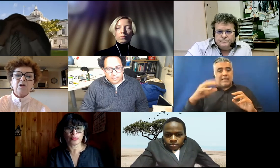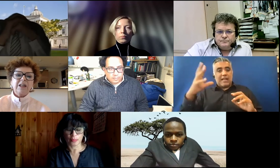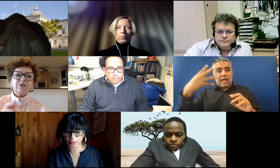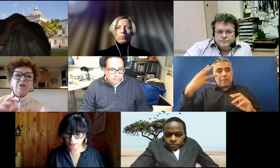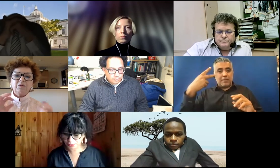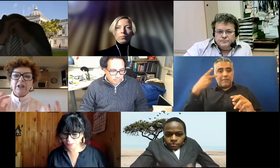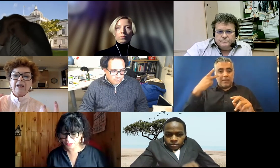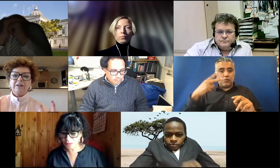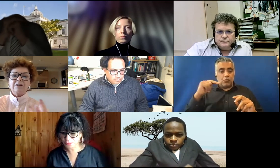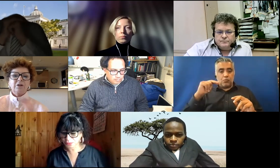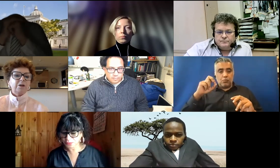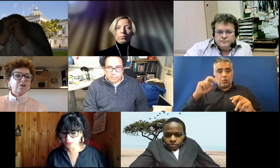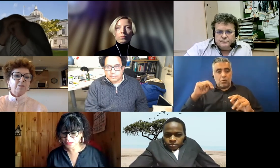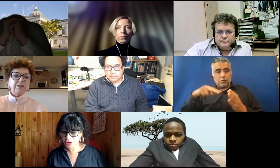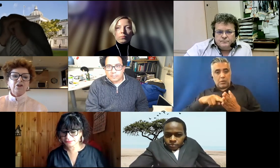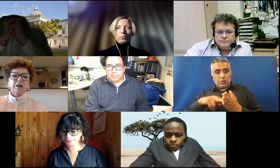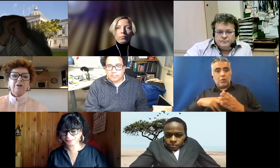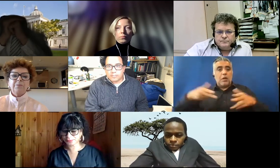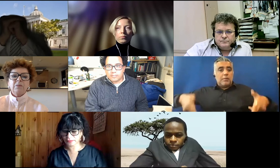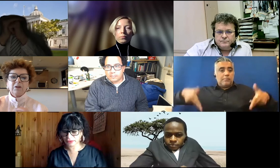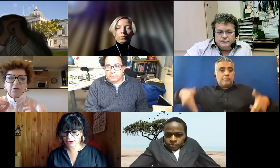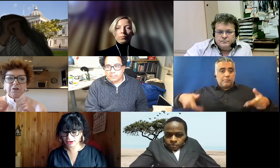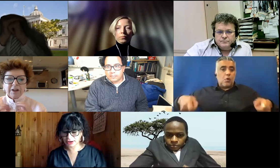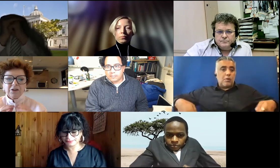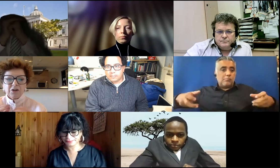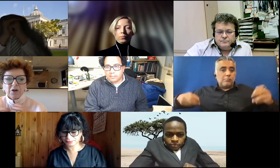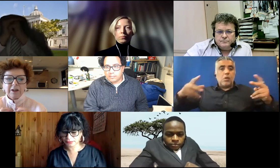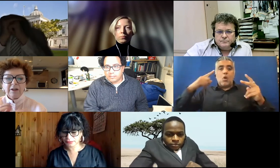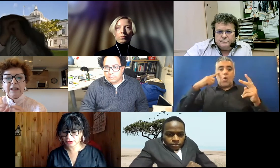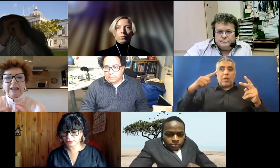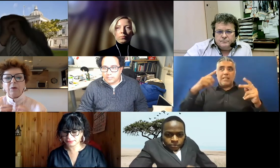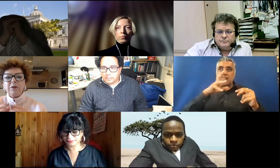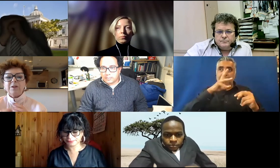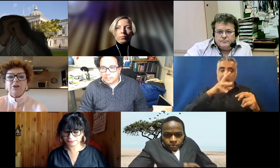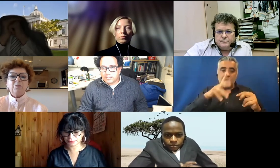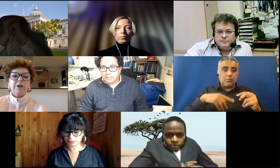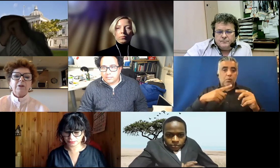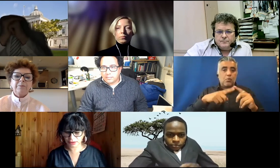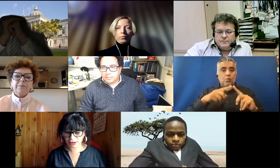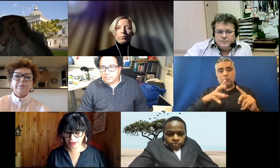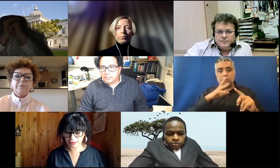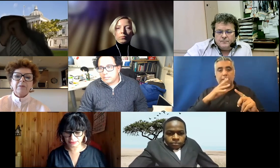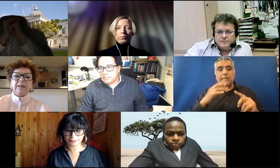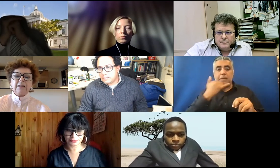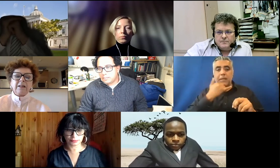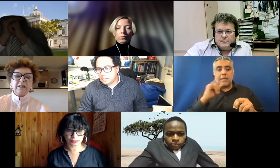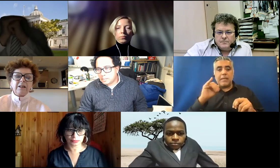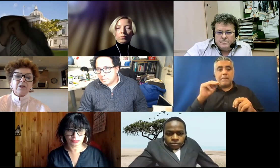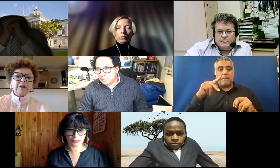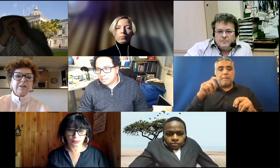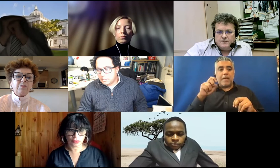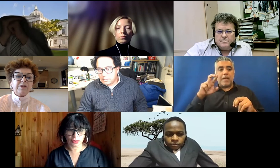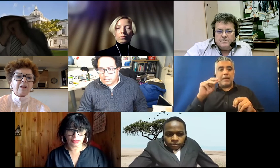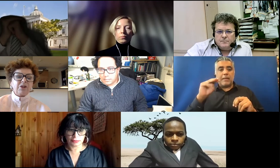your non-standard arthritic hands, the crutches by your chair, or the fact that you're talking with a speech impairment.